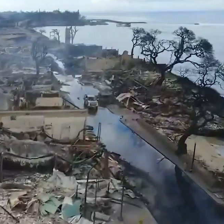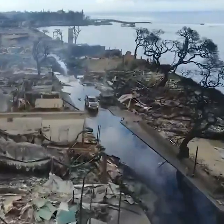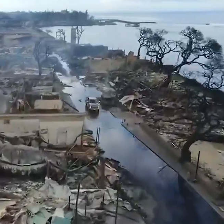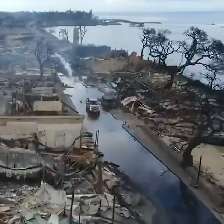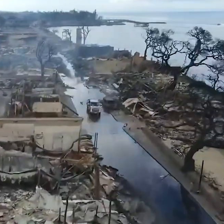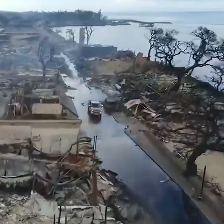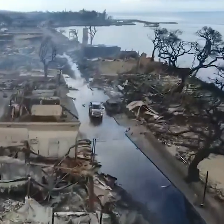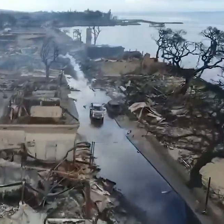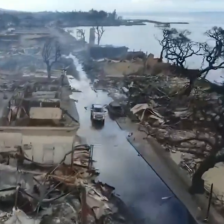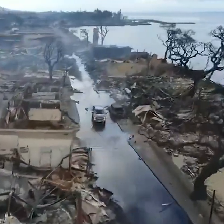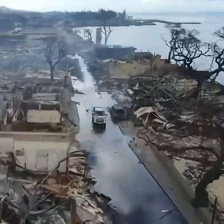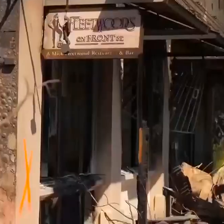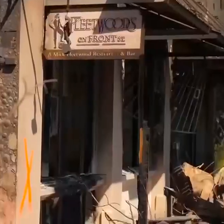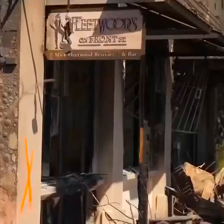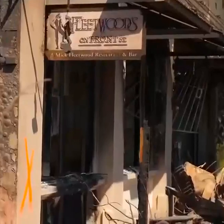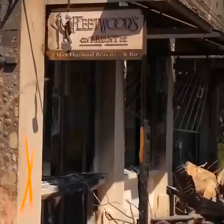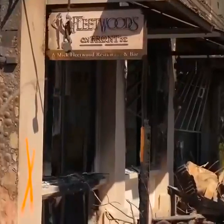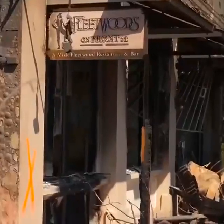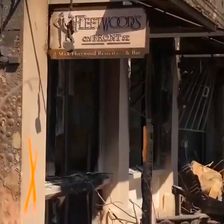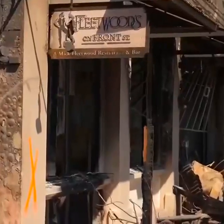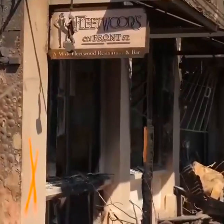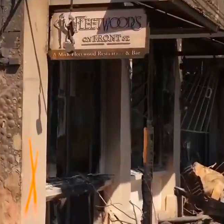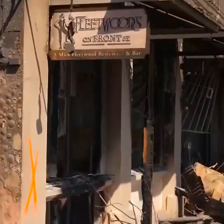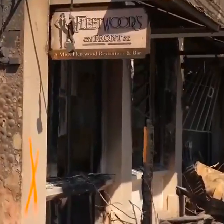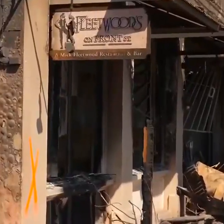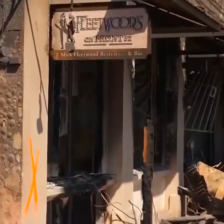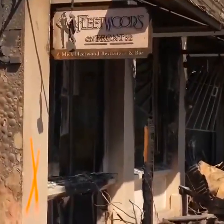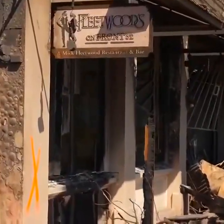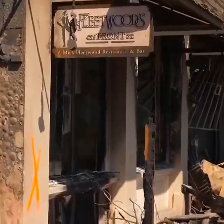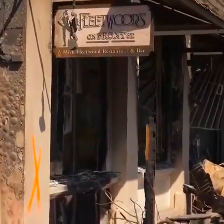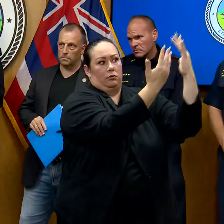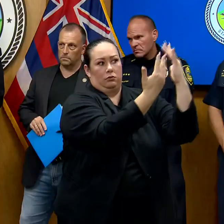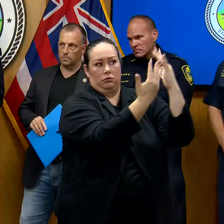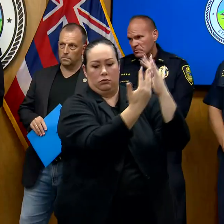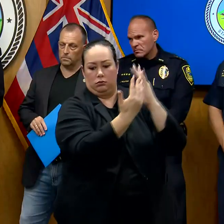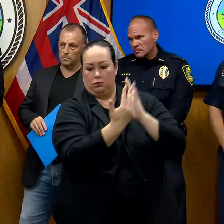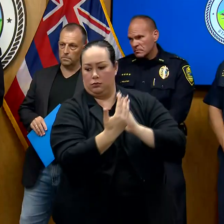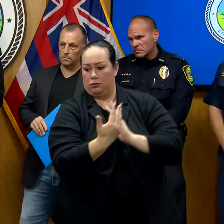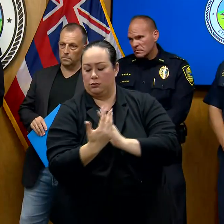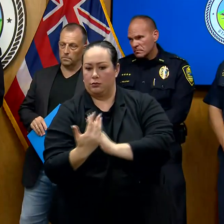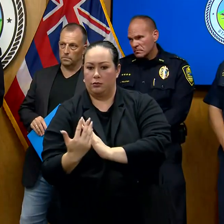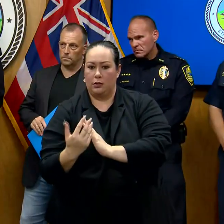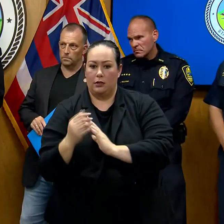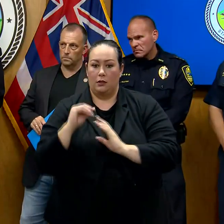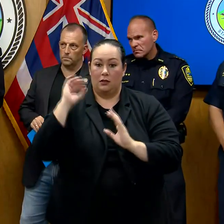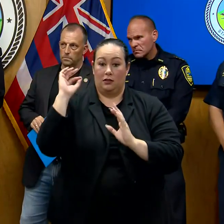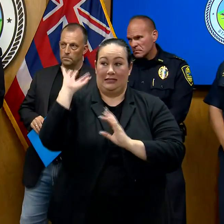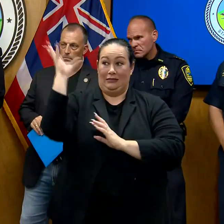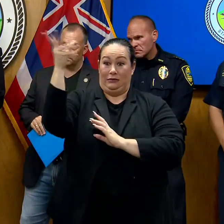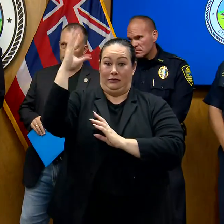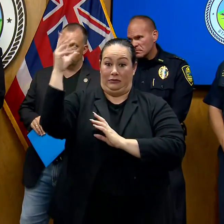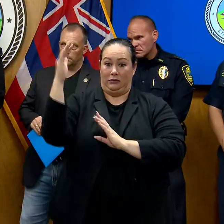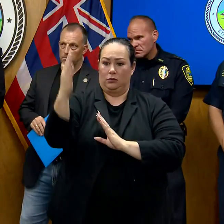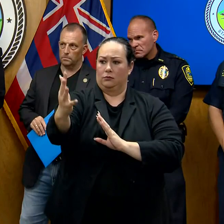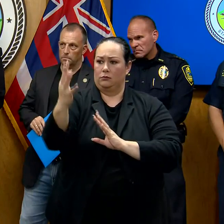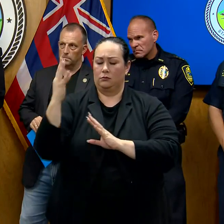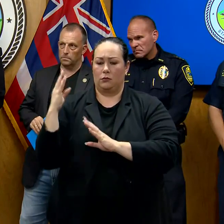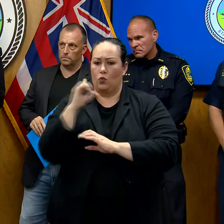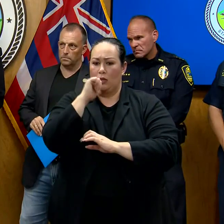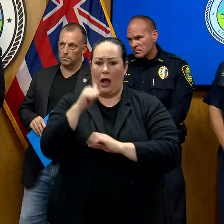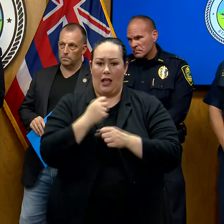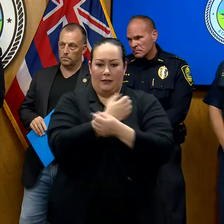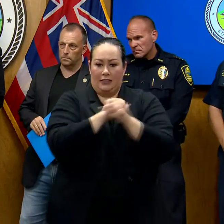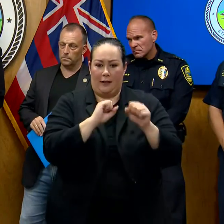much the administrator knew during the early stages of disaster response. But because each press organization is limited to just one